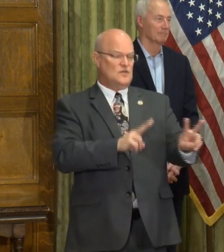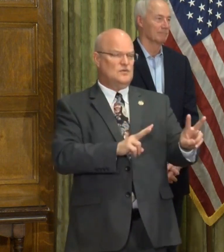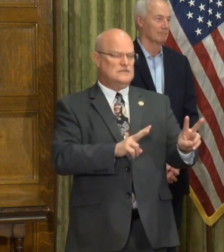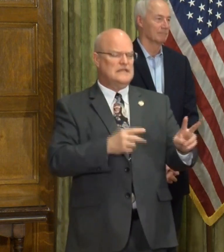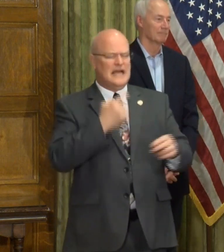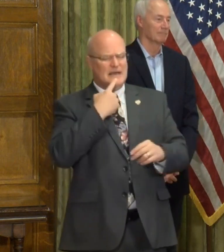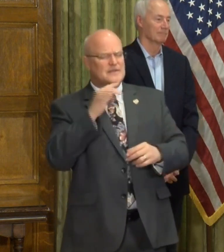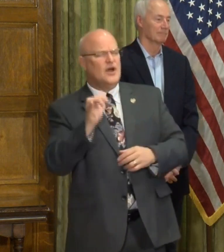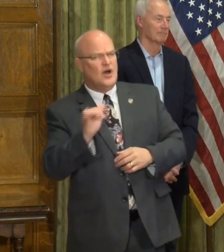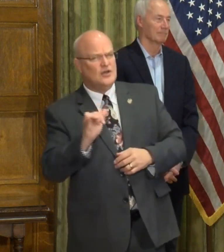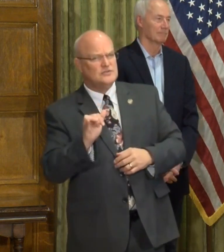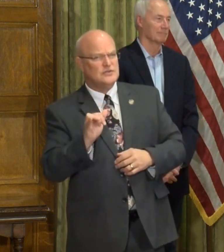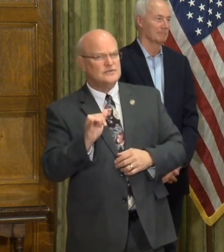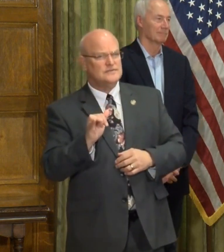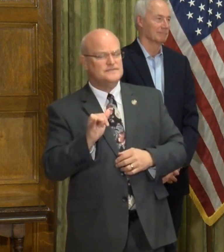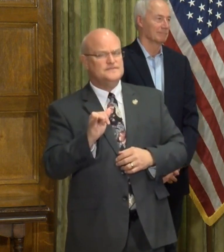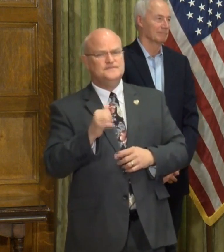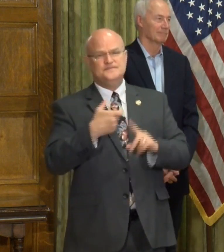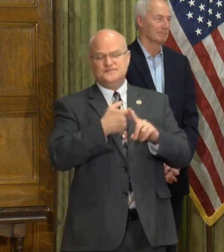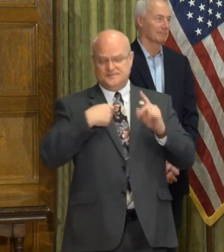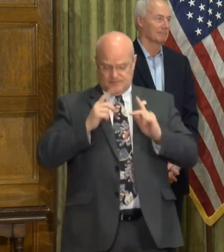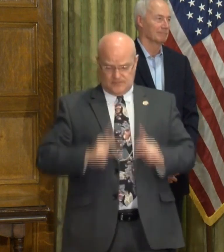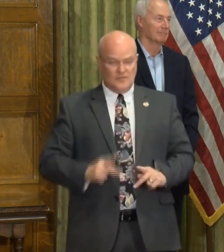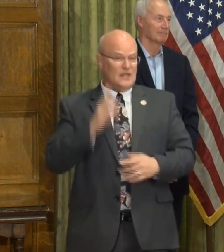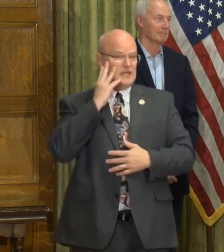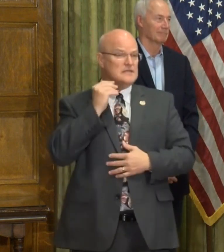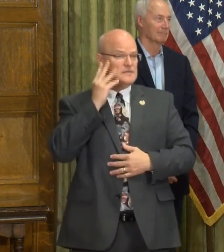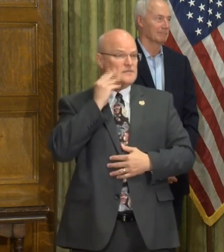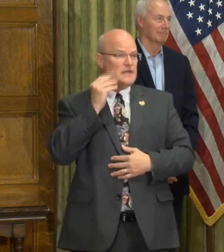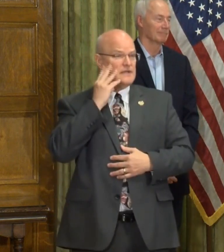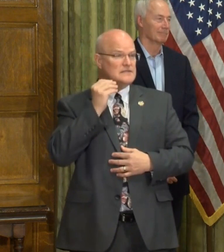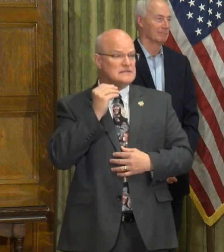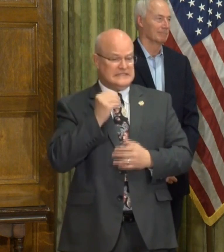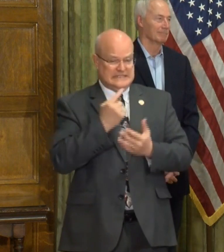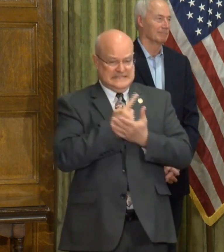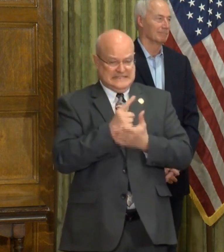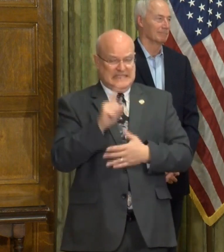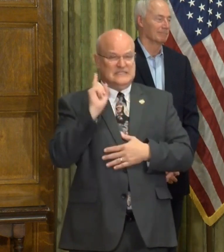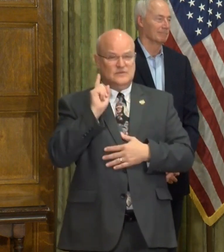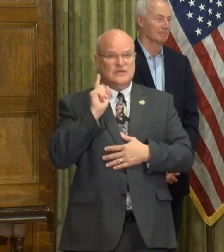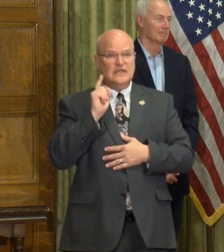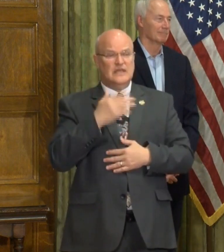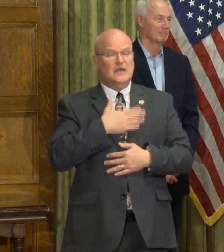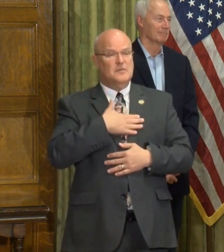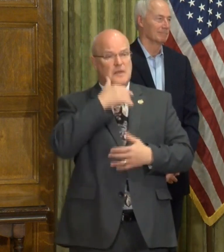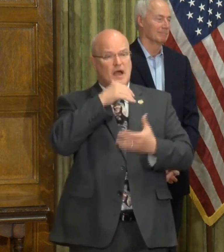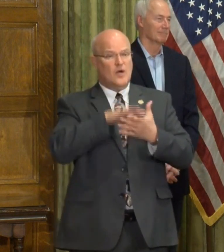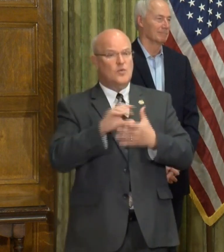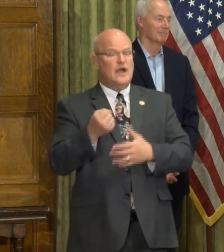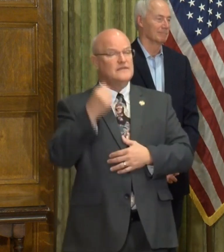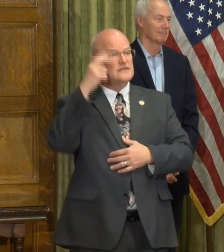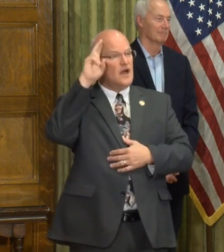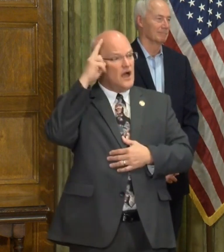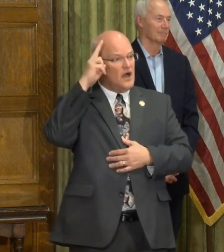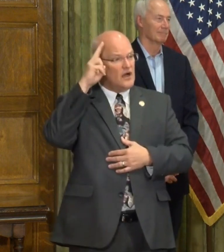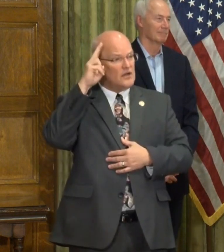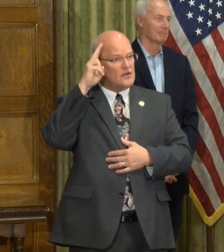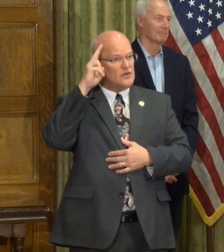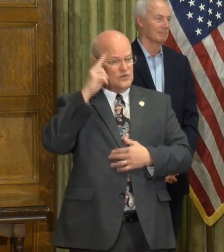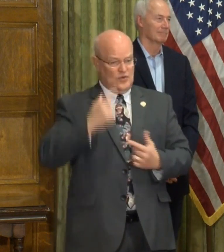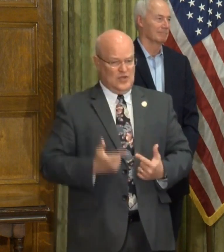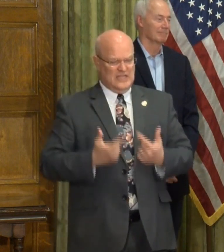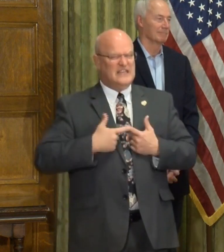unnecessary funerals. And I'm saying that also from personal experience. This last week, my wife's